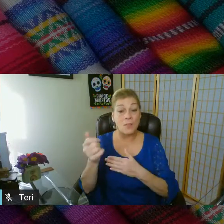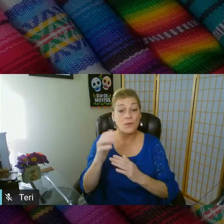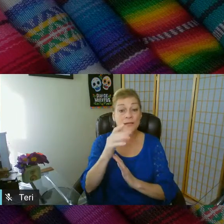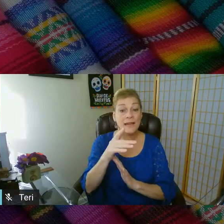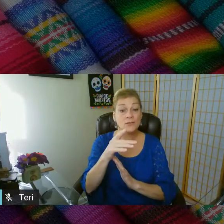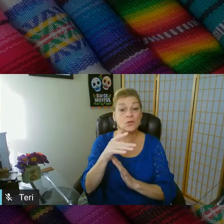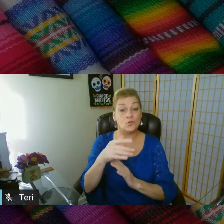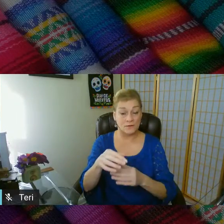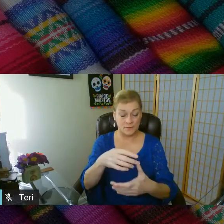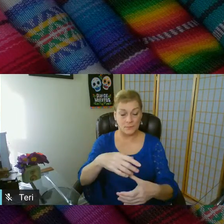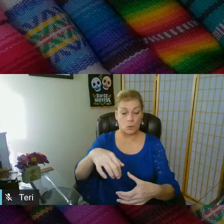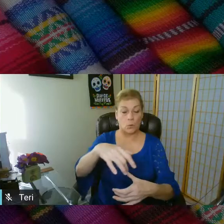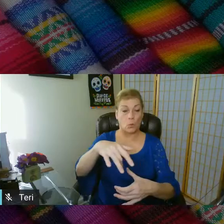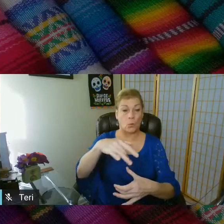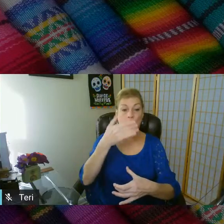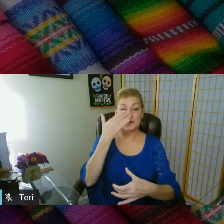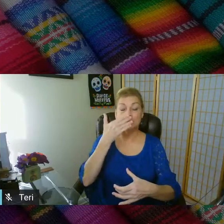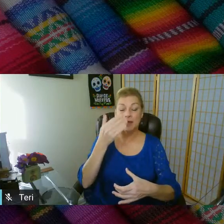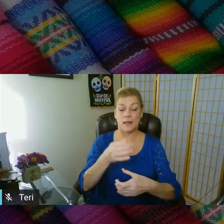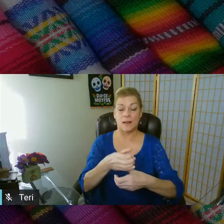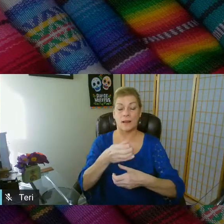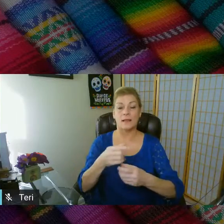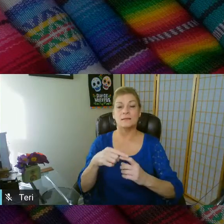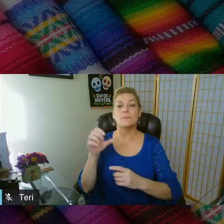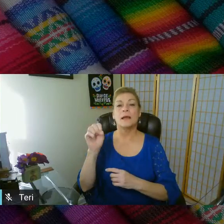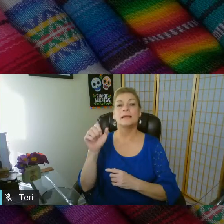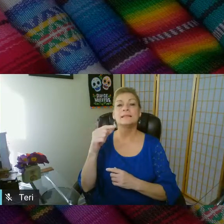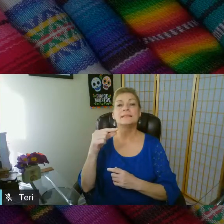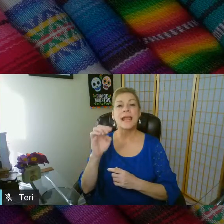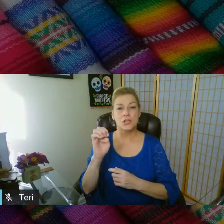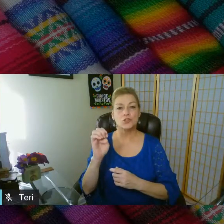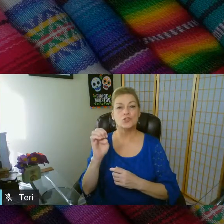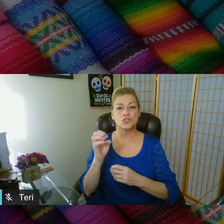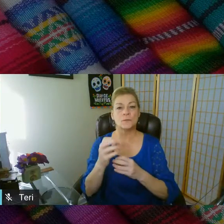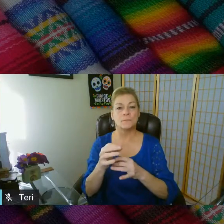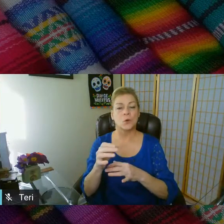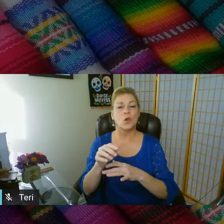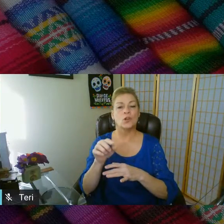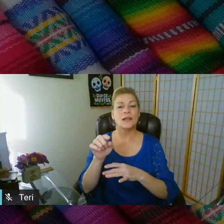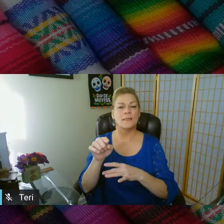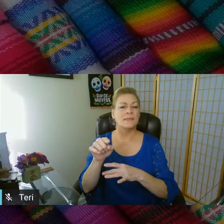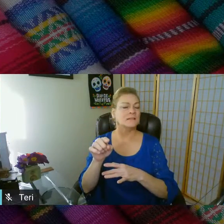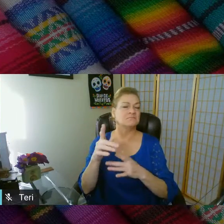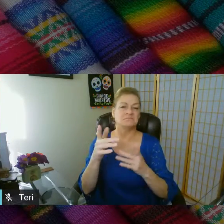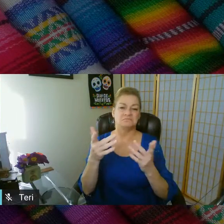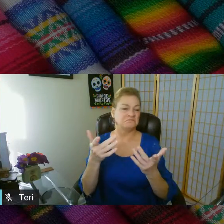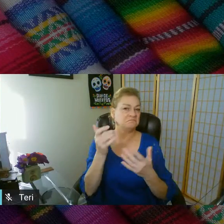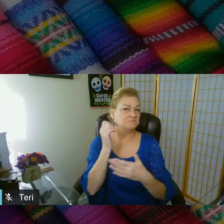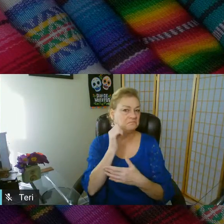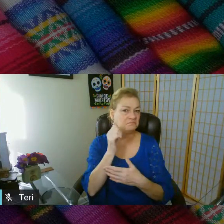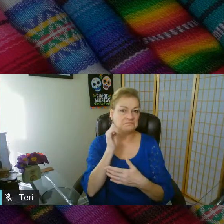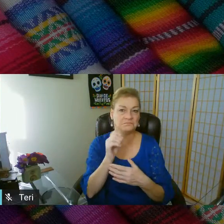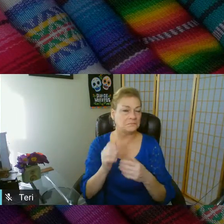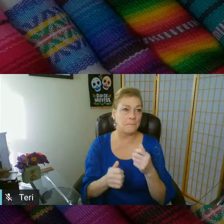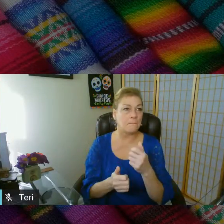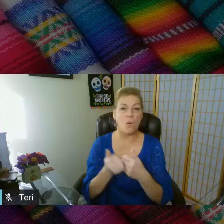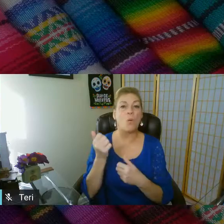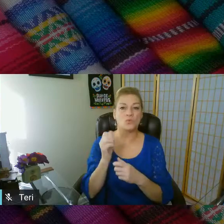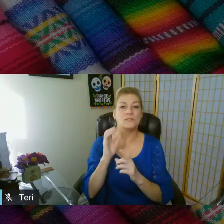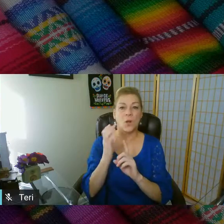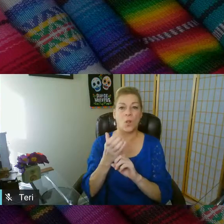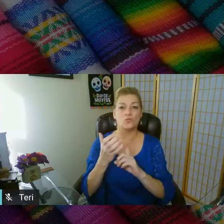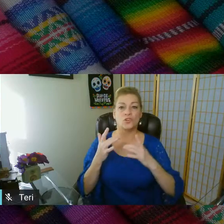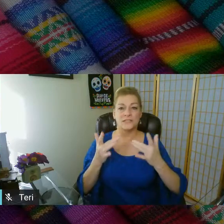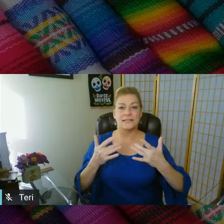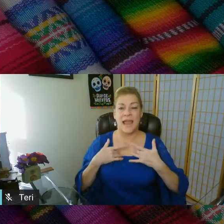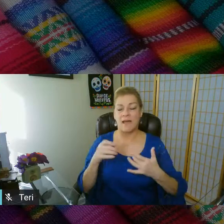is burned. And there's also some sage back here. And just this is pretty common in any indigenous culture that you would have